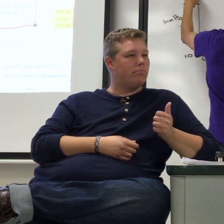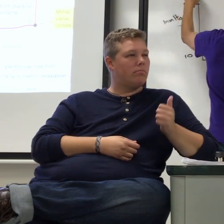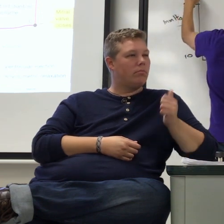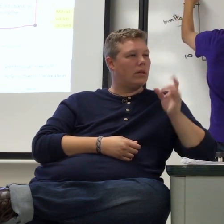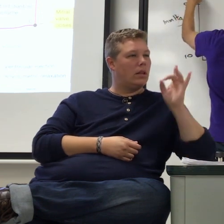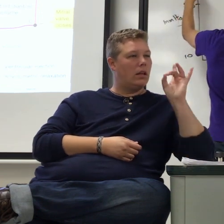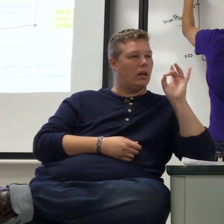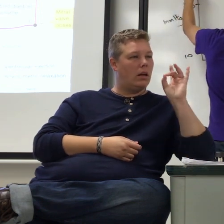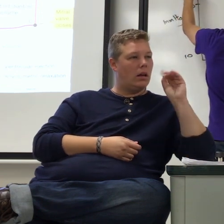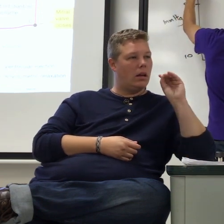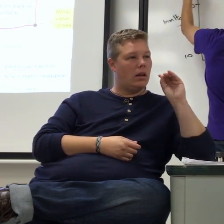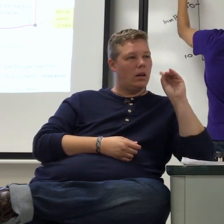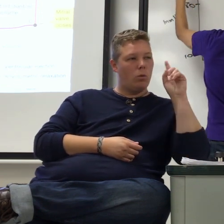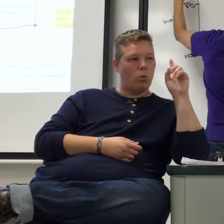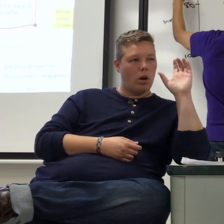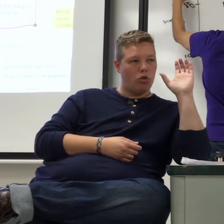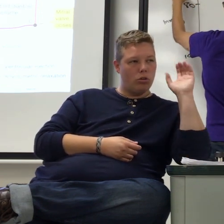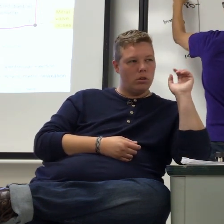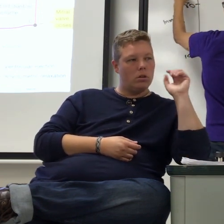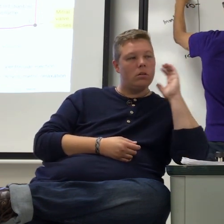80, 100.